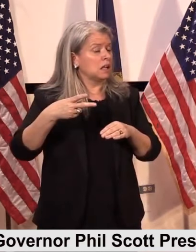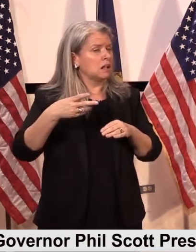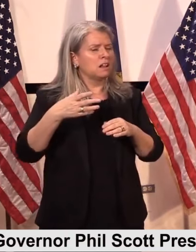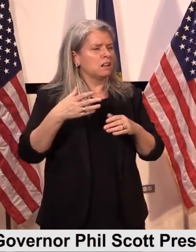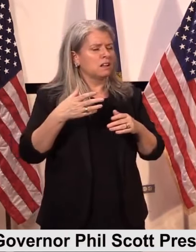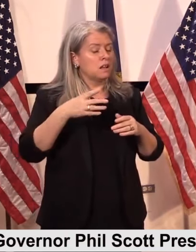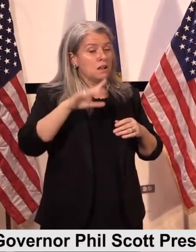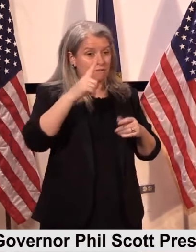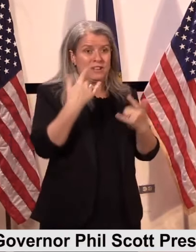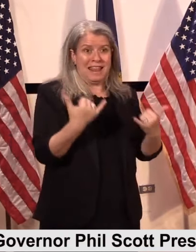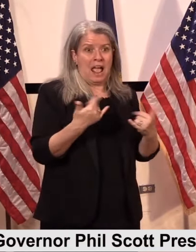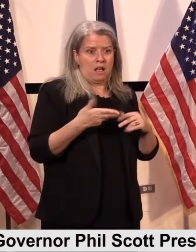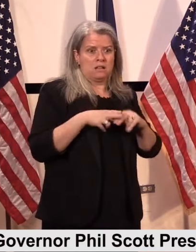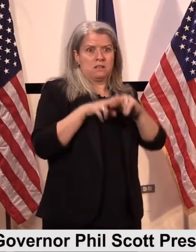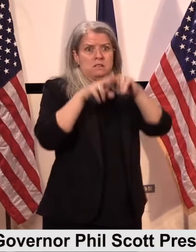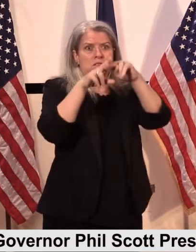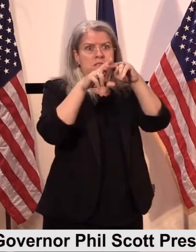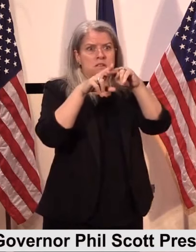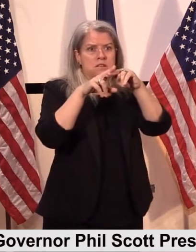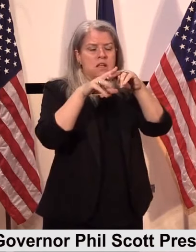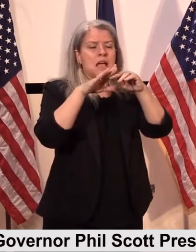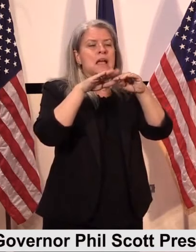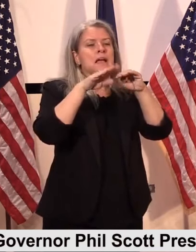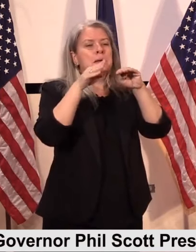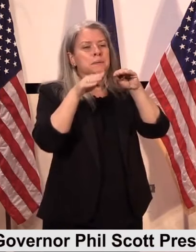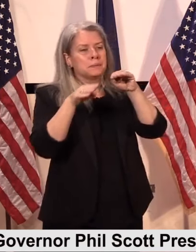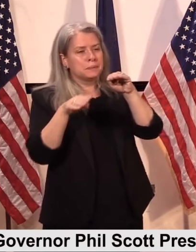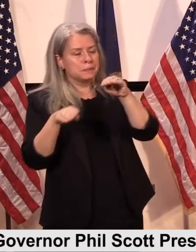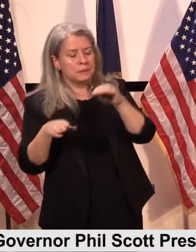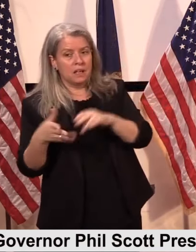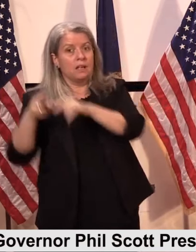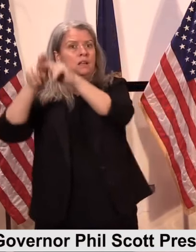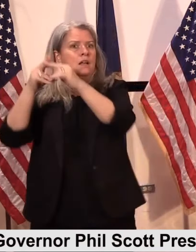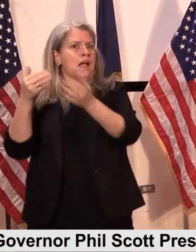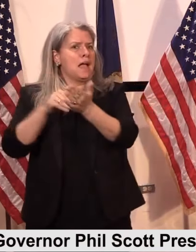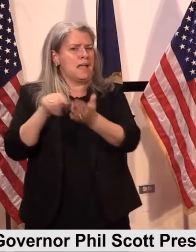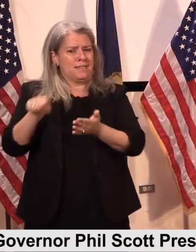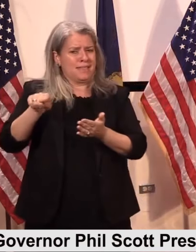do you contemplate that what we'd be looking at would be